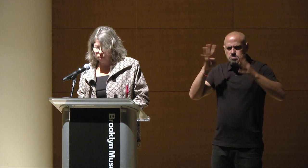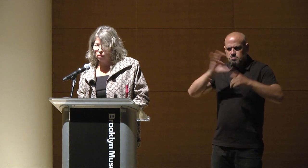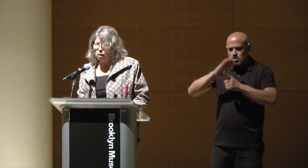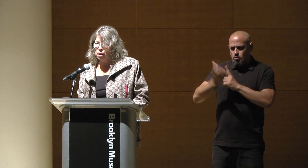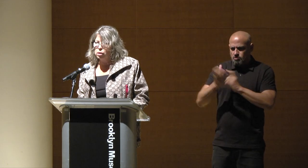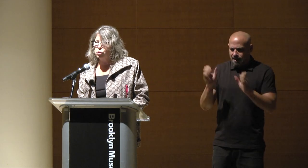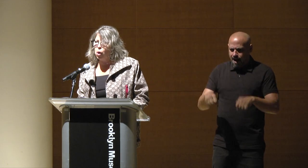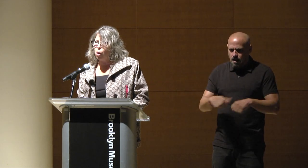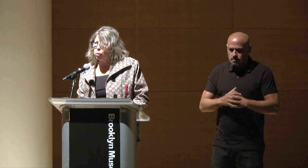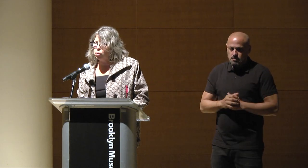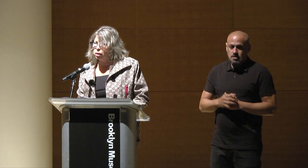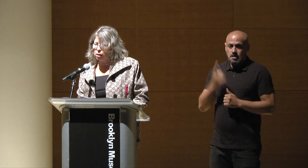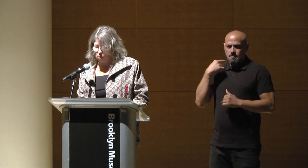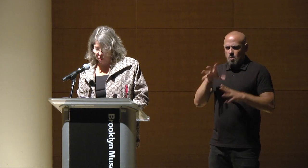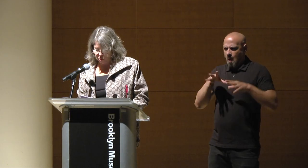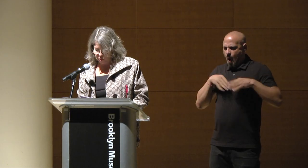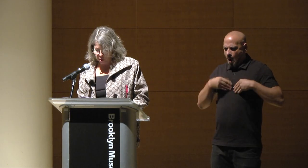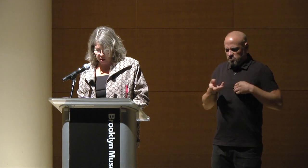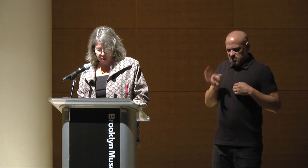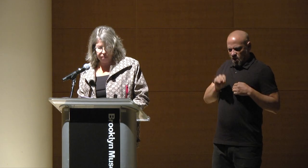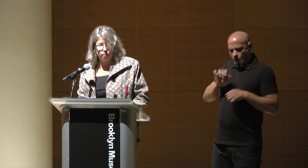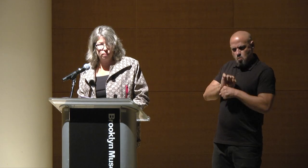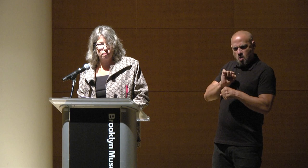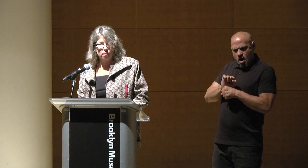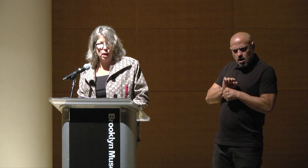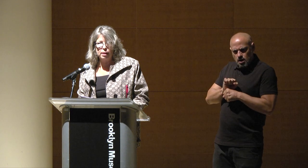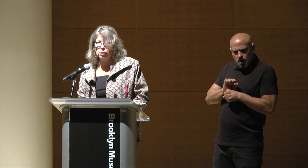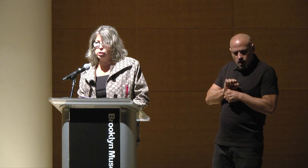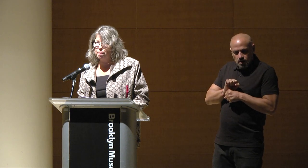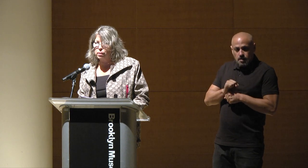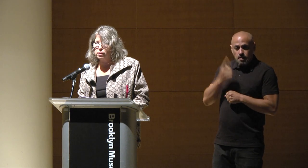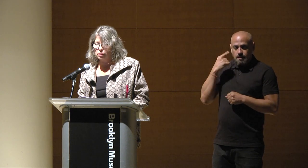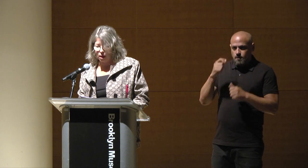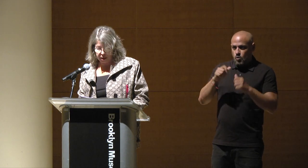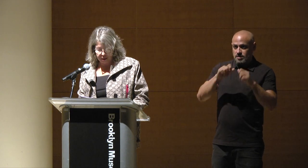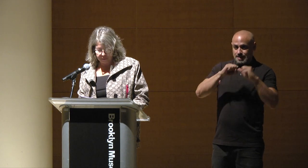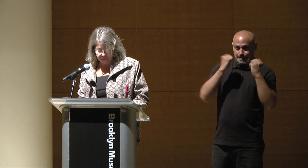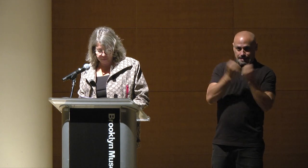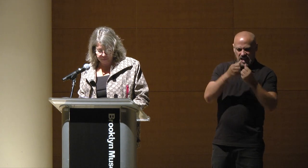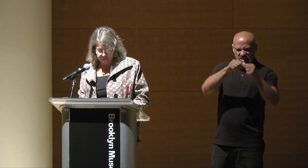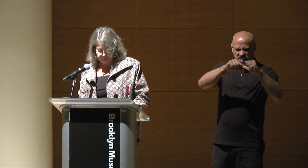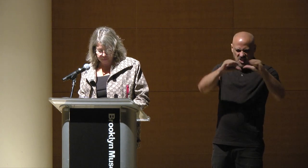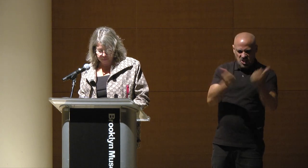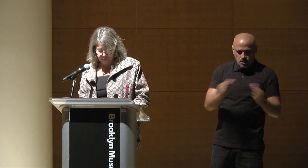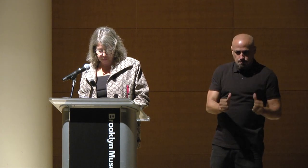culture, to own their own work, and to shape our society,